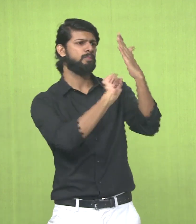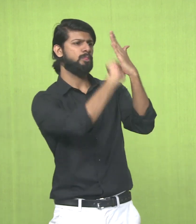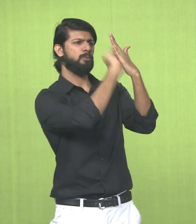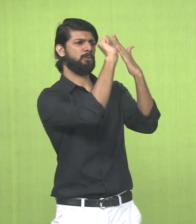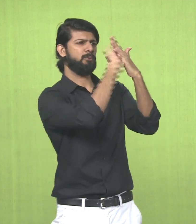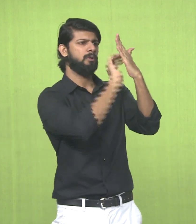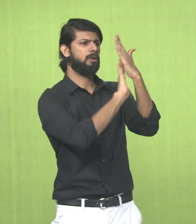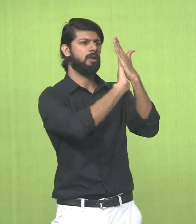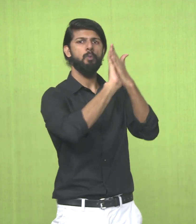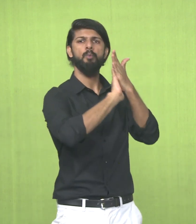surface.